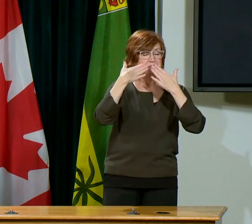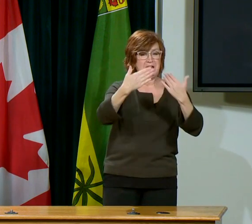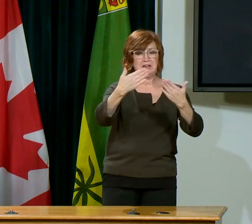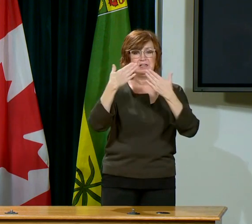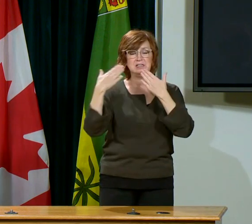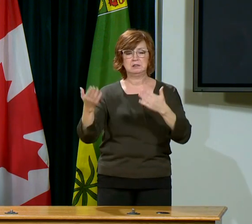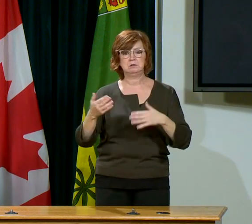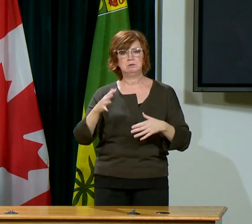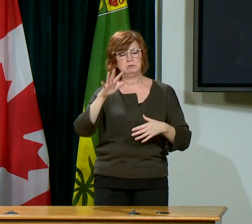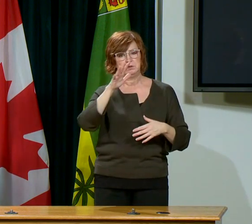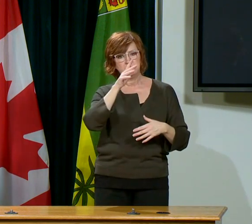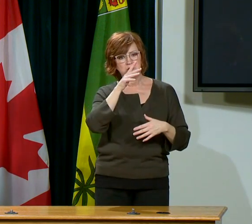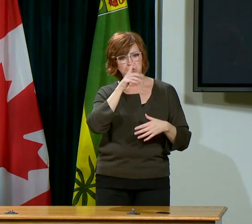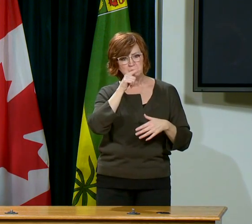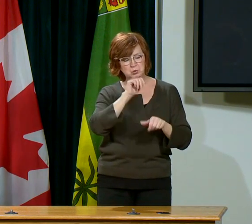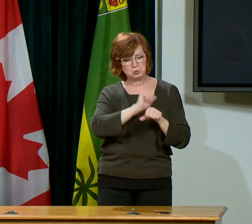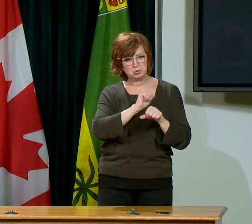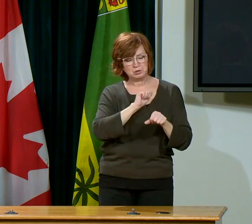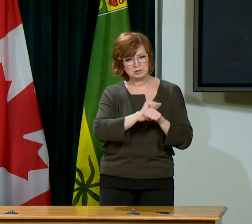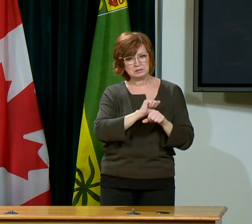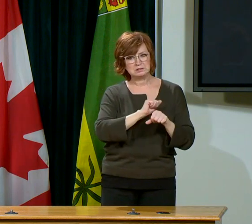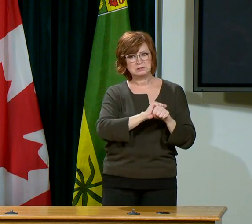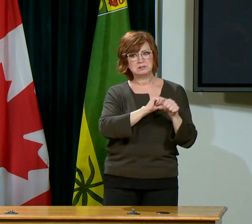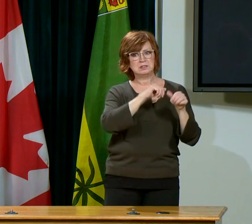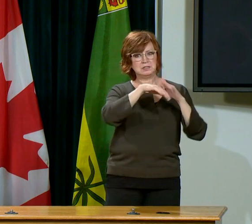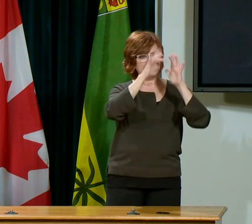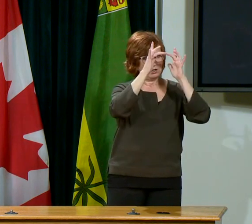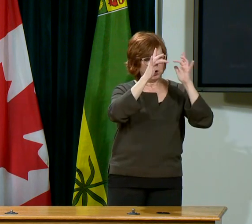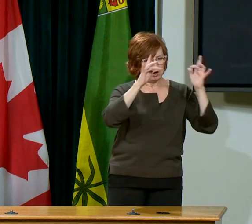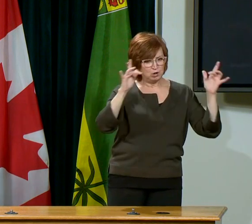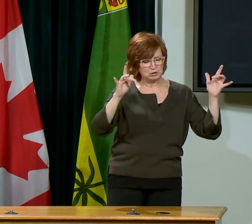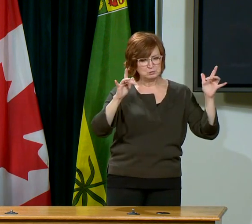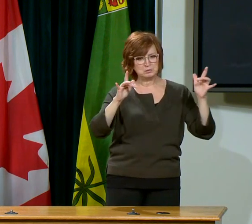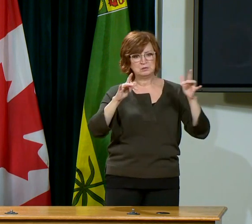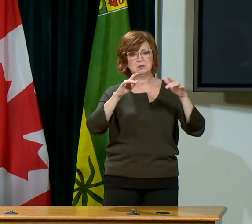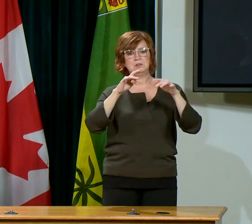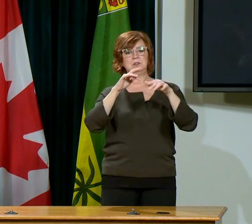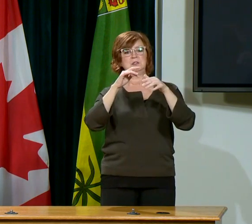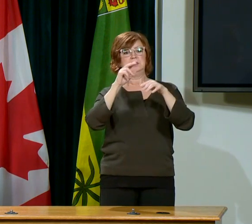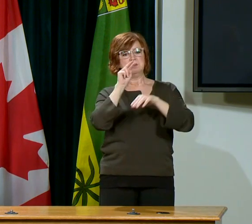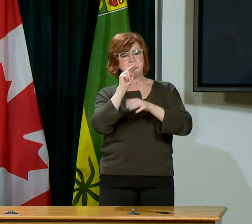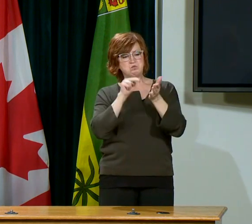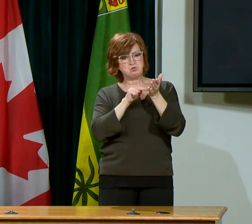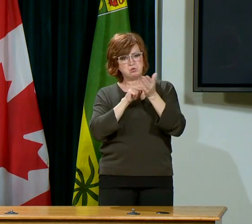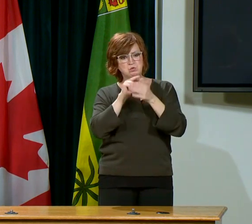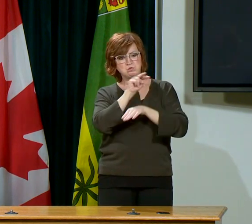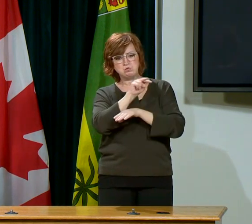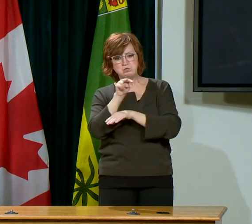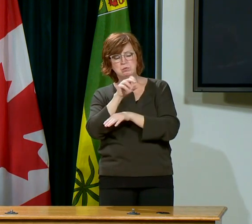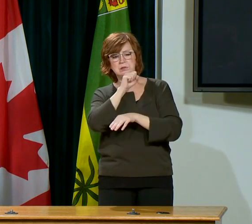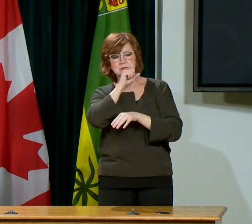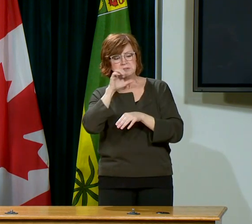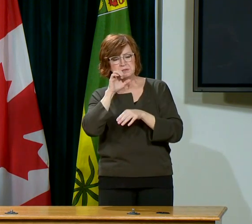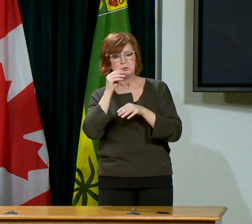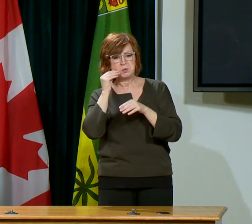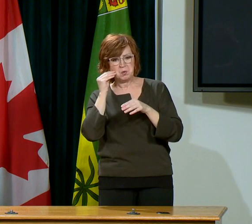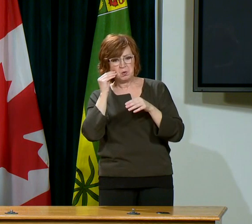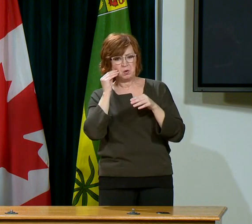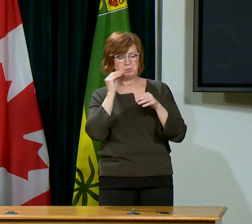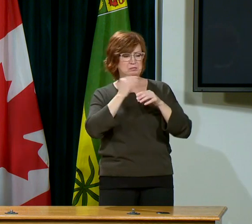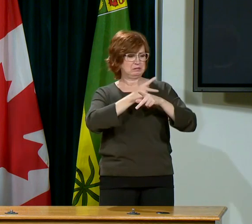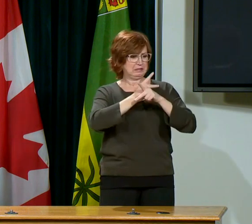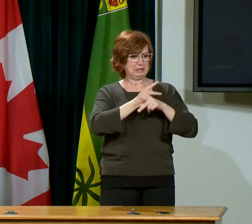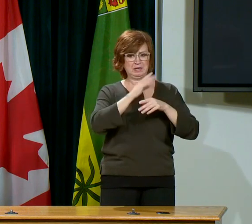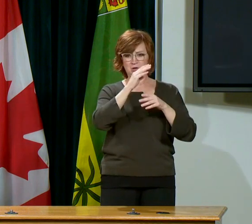and dedication, Saskatchewan is in a strong position to respond to the challenges of COVID-19. There are no words to express